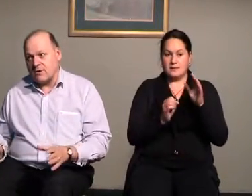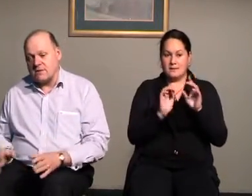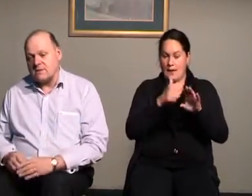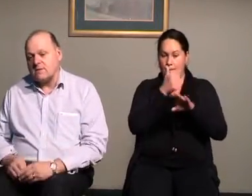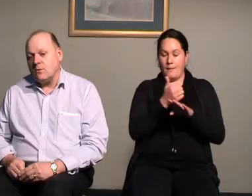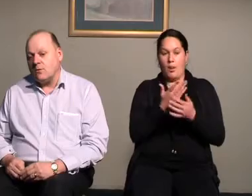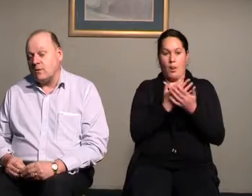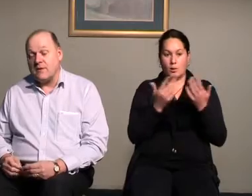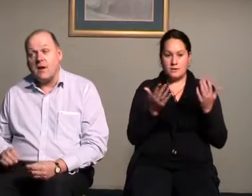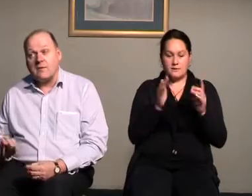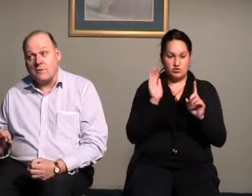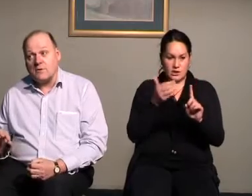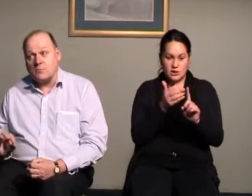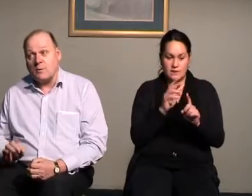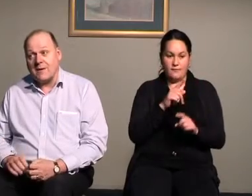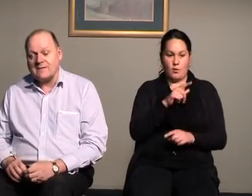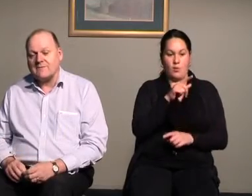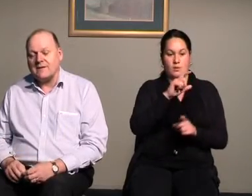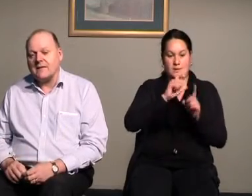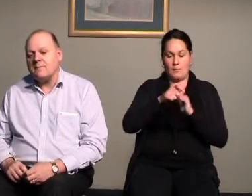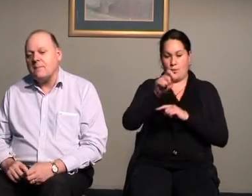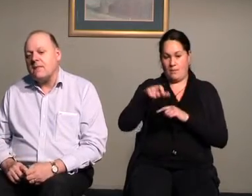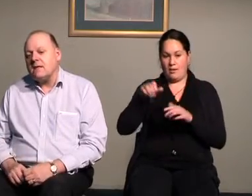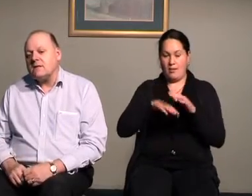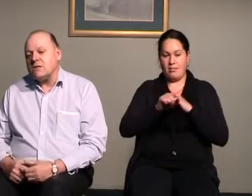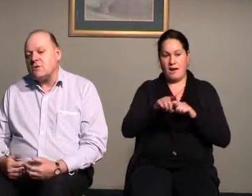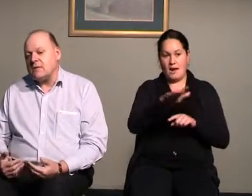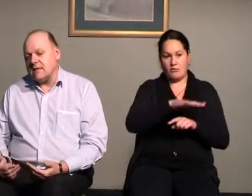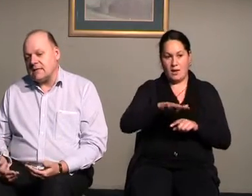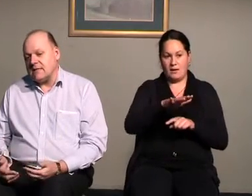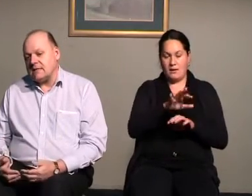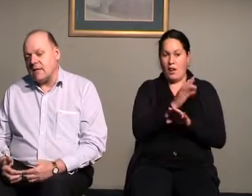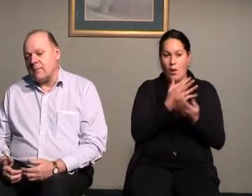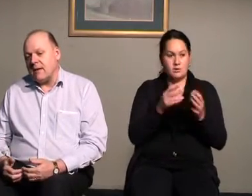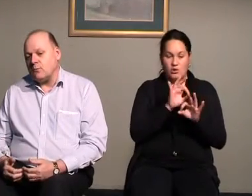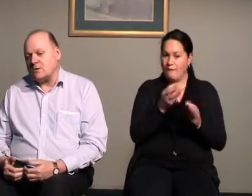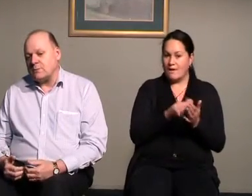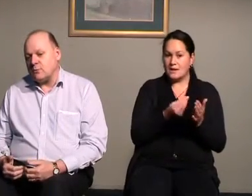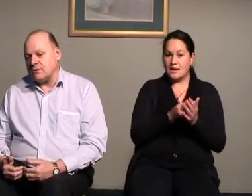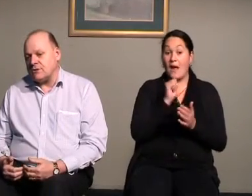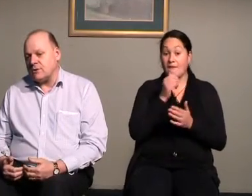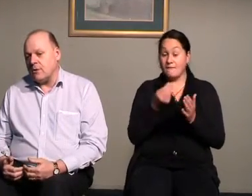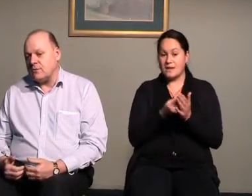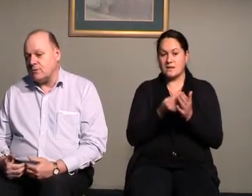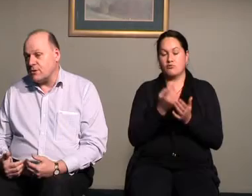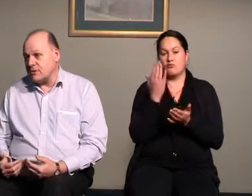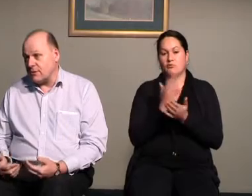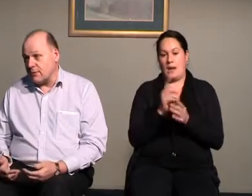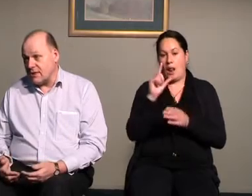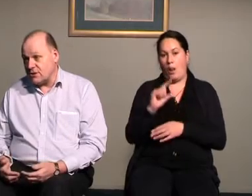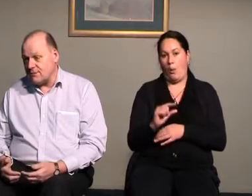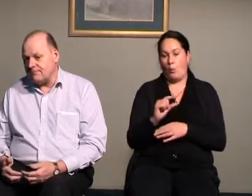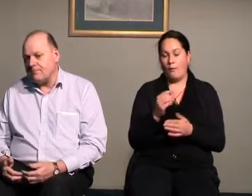paid strategies, or if they are, they're very small amounts of funding. So the next day this young man was supported to go into